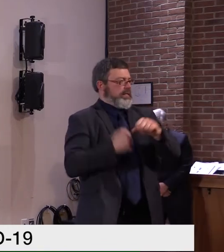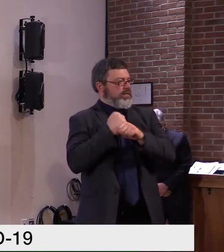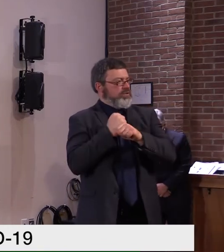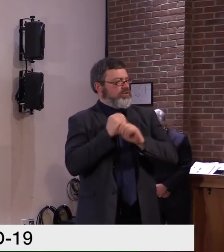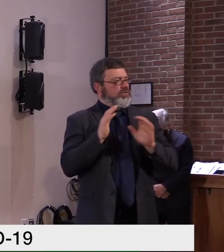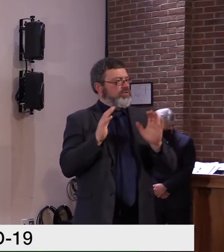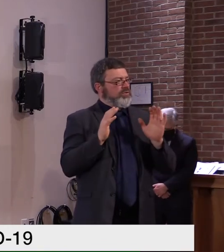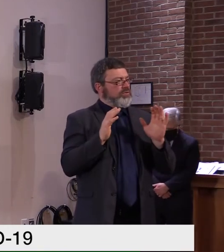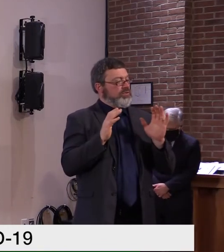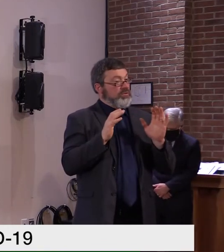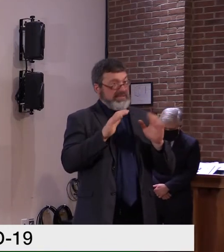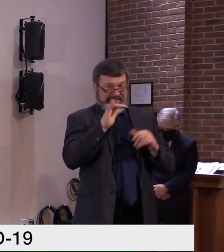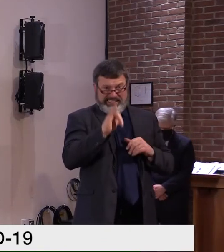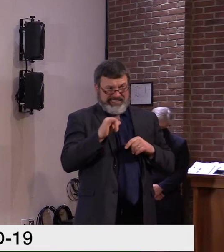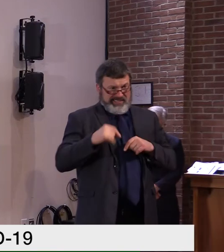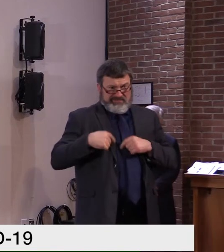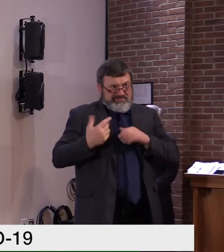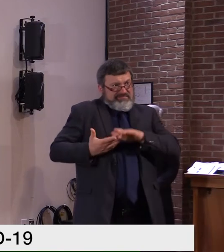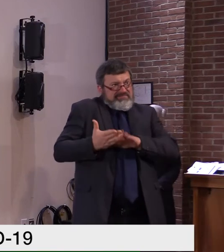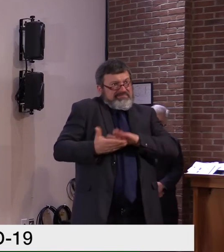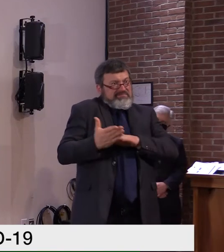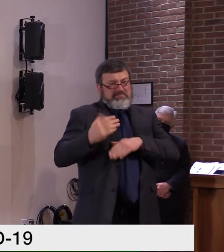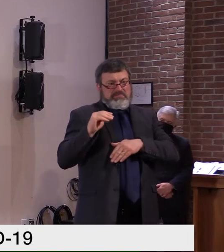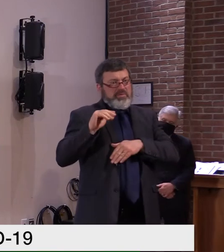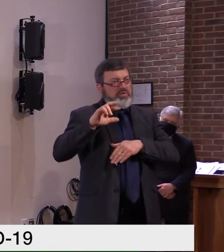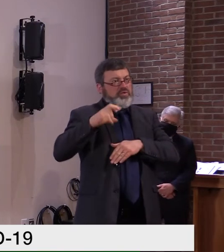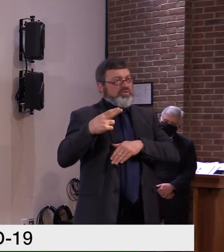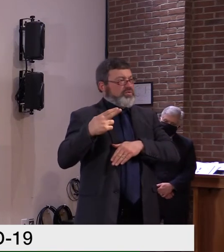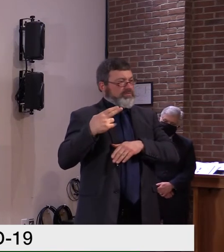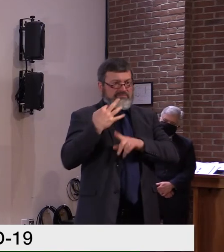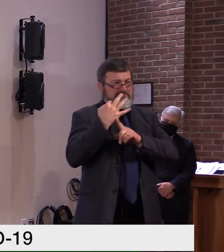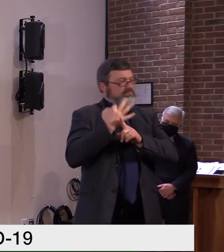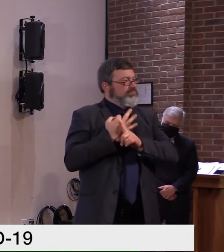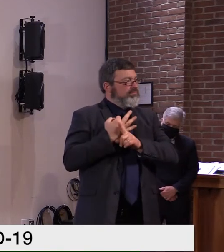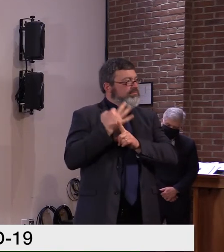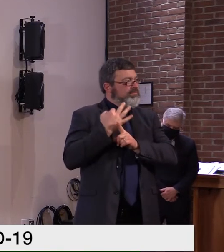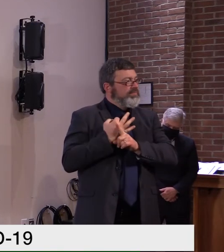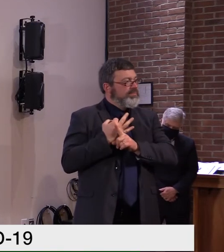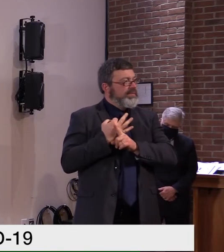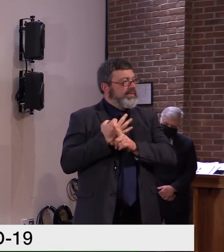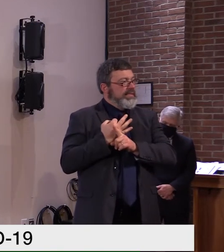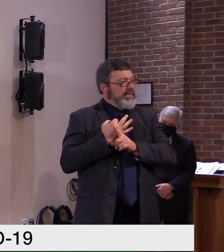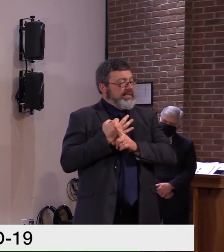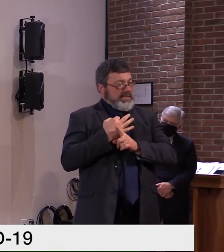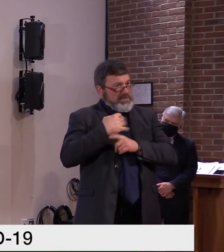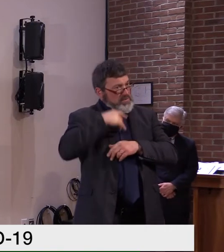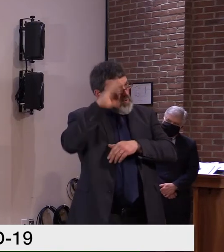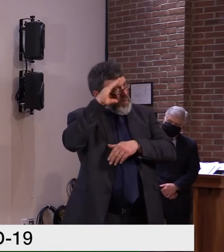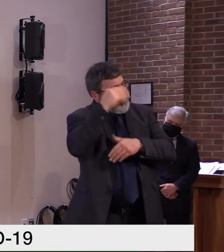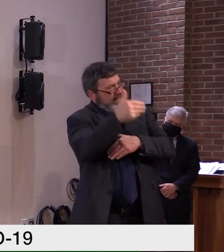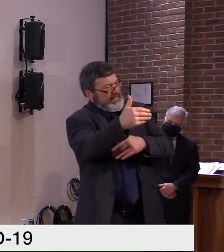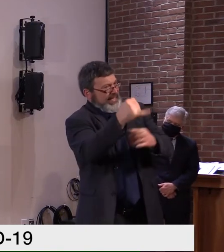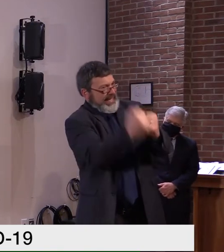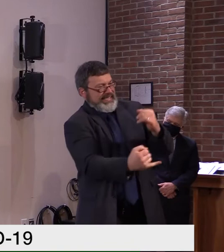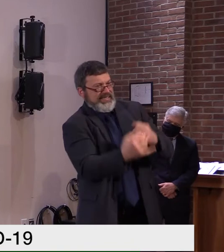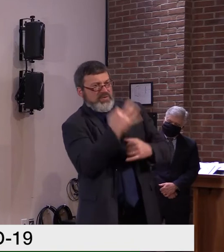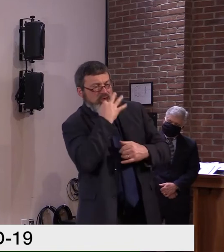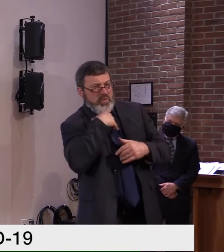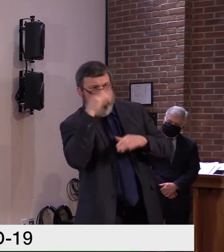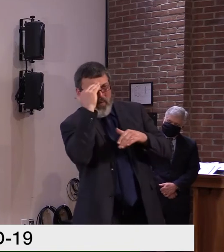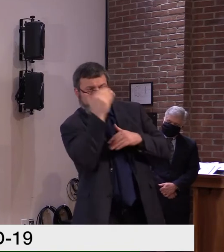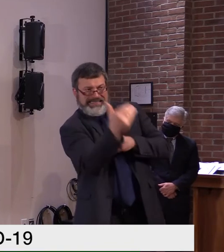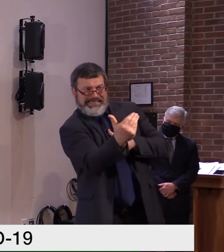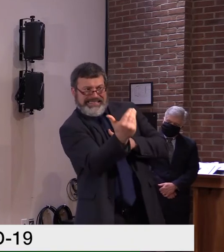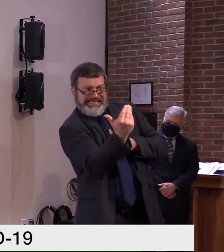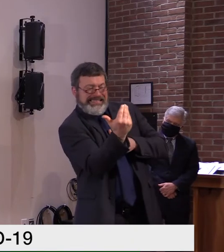we see light at the end of the tunnel. But at the same time, I think this, you know, rises up to a